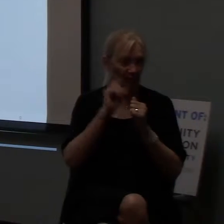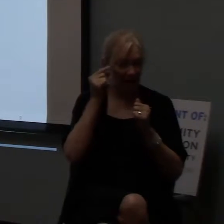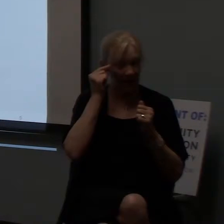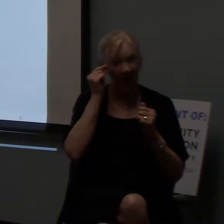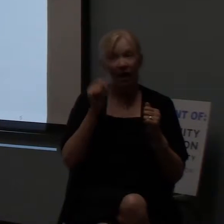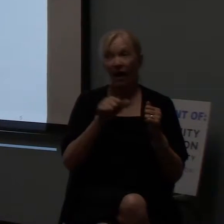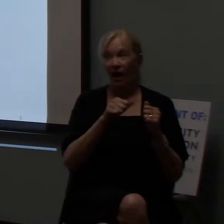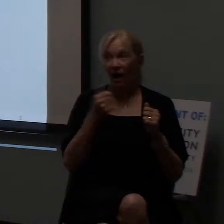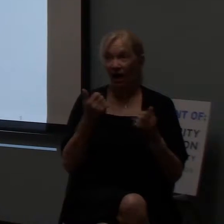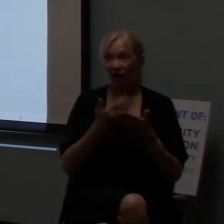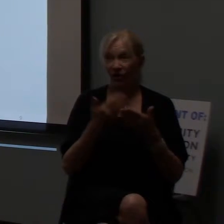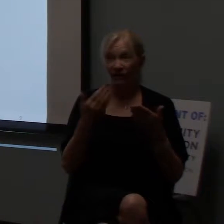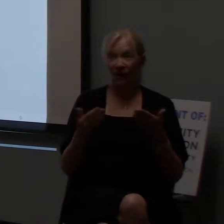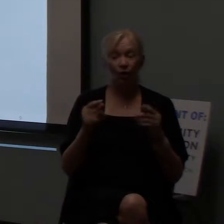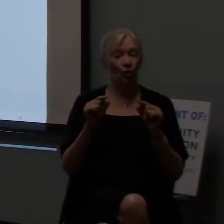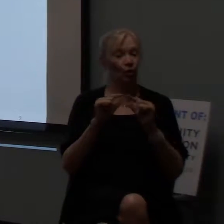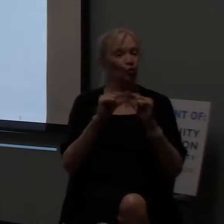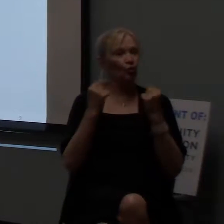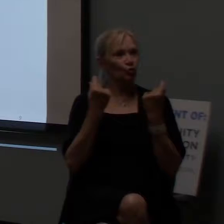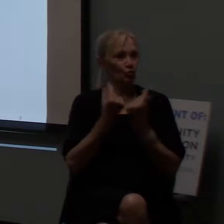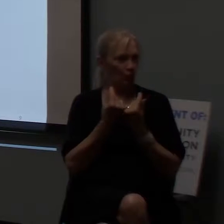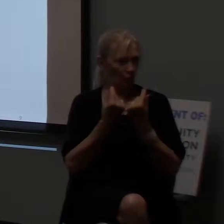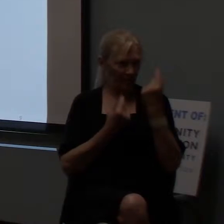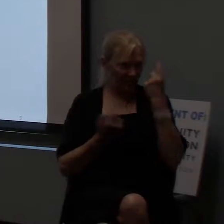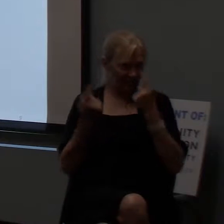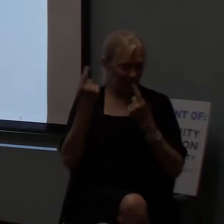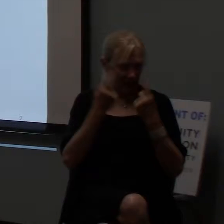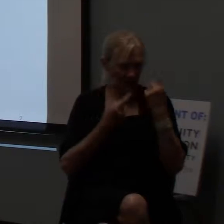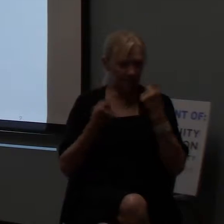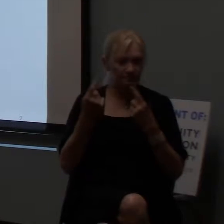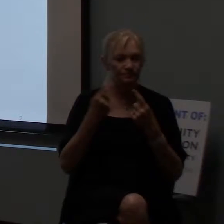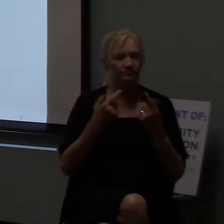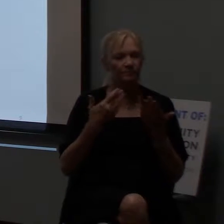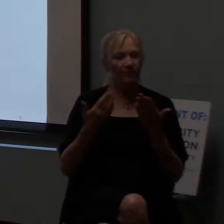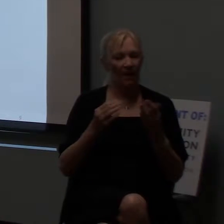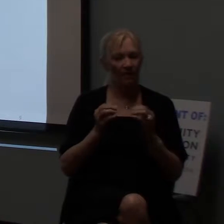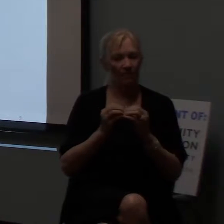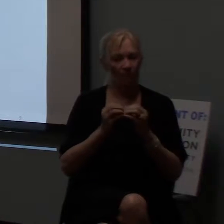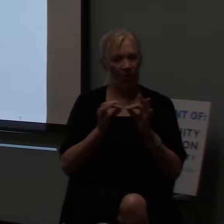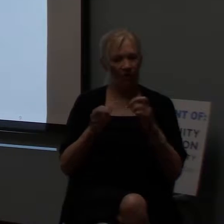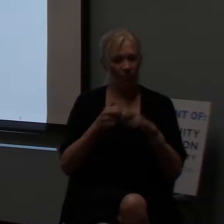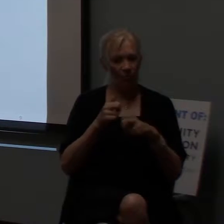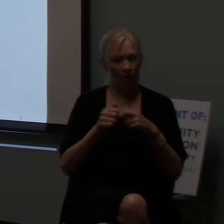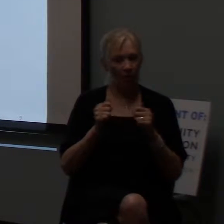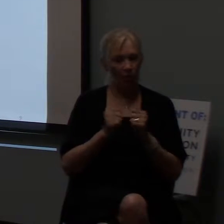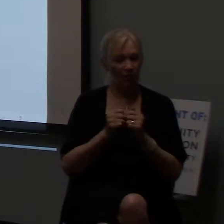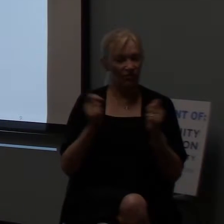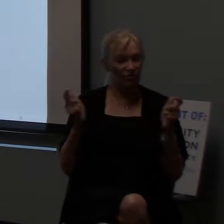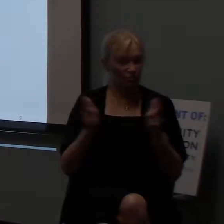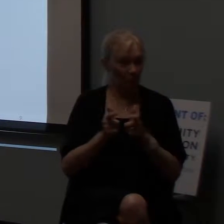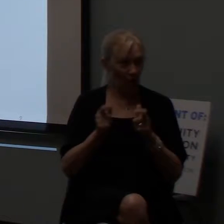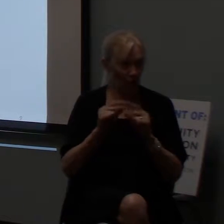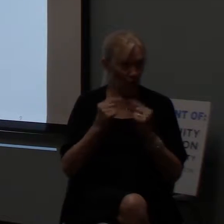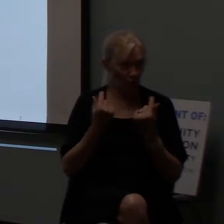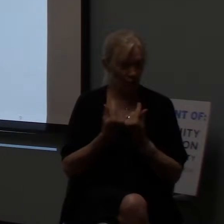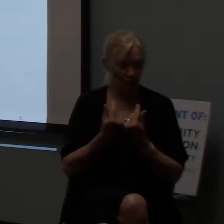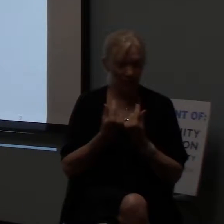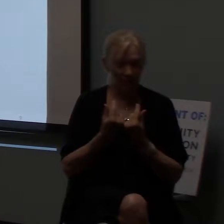think about might be groupthink, which might be more of a problem with a smaller group that's elected by